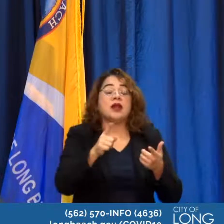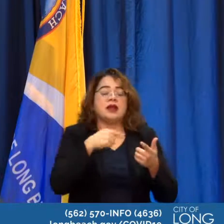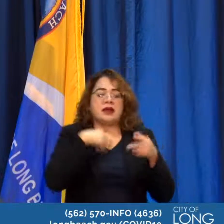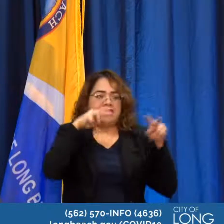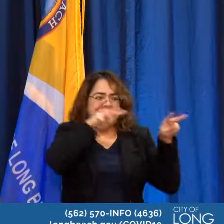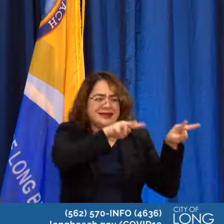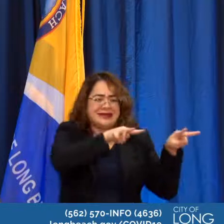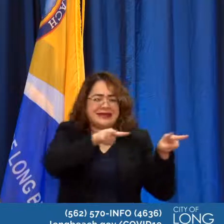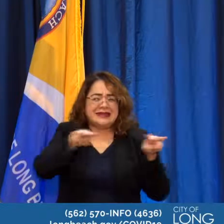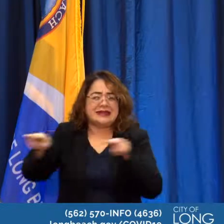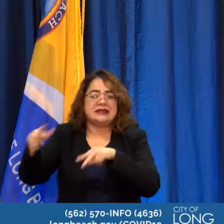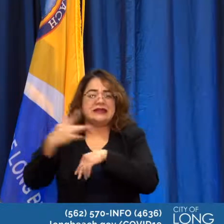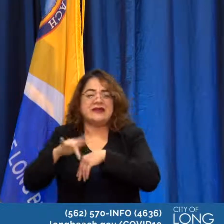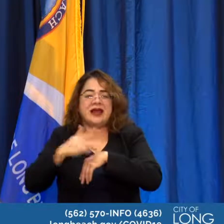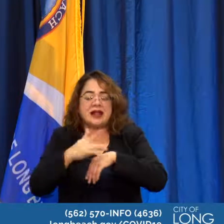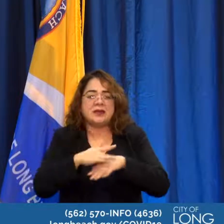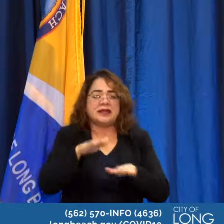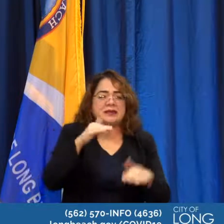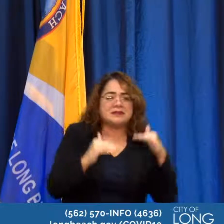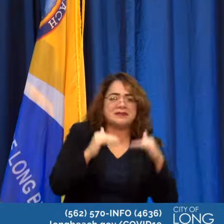Cases. We've had a